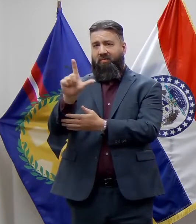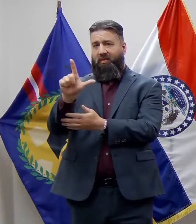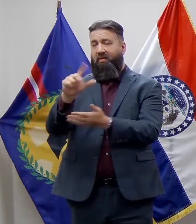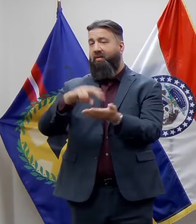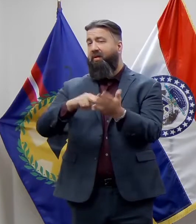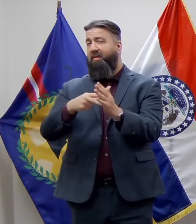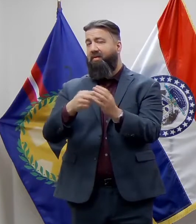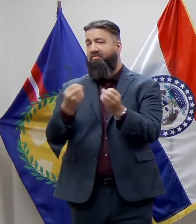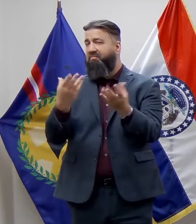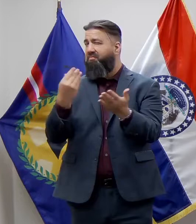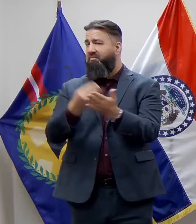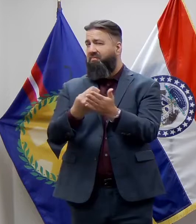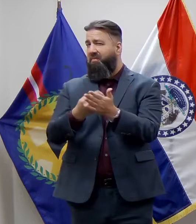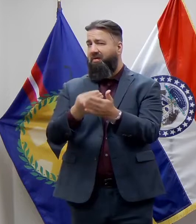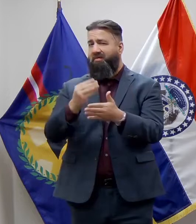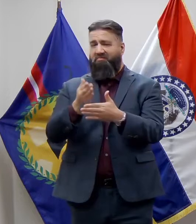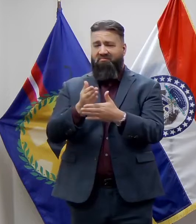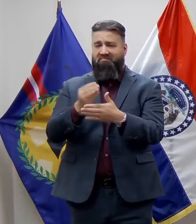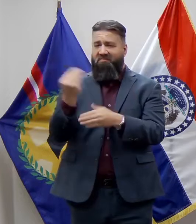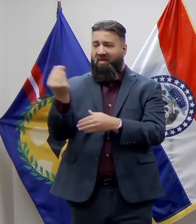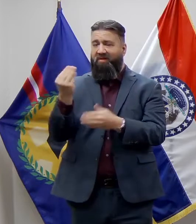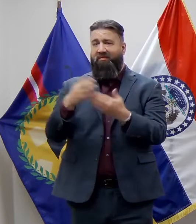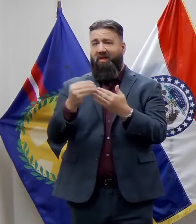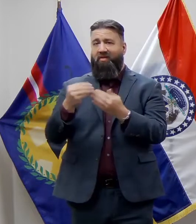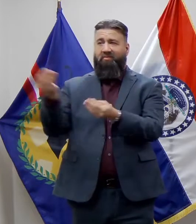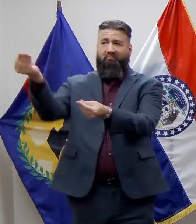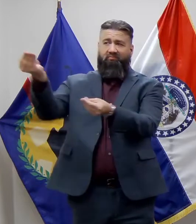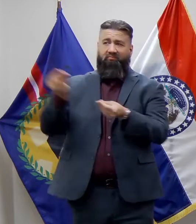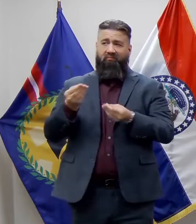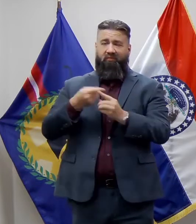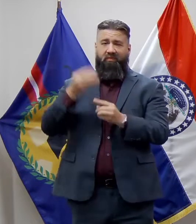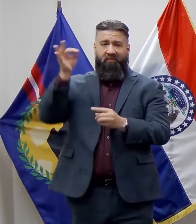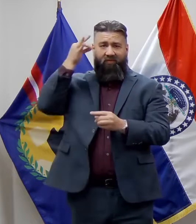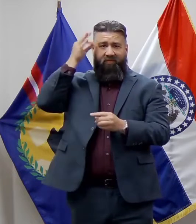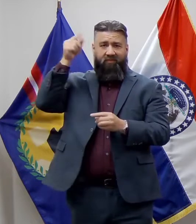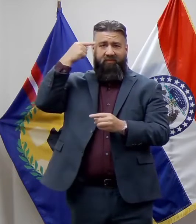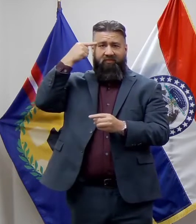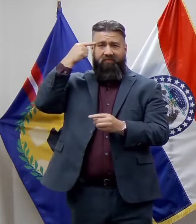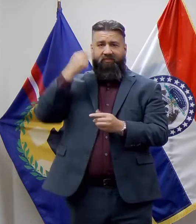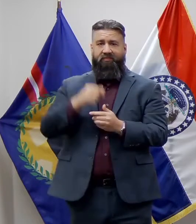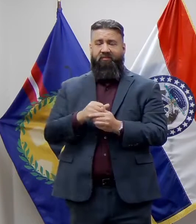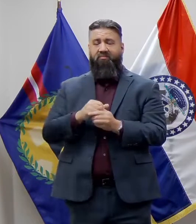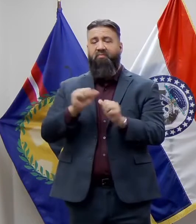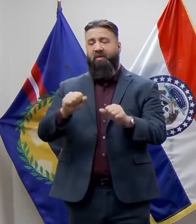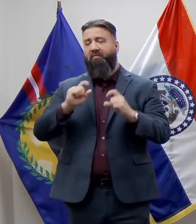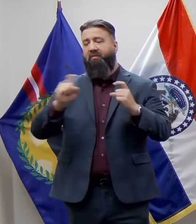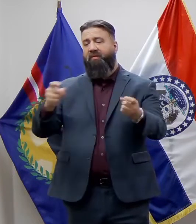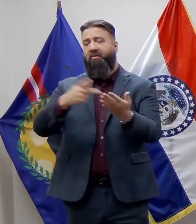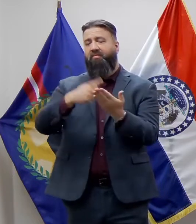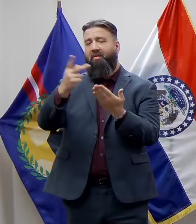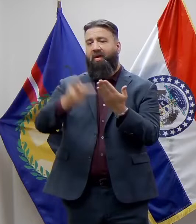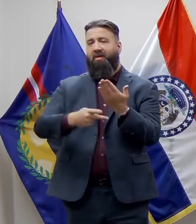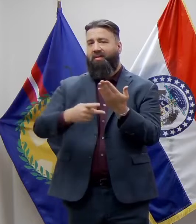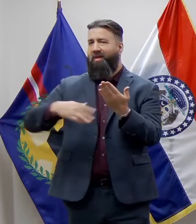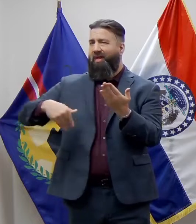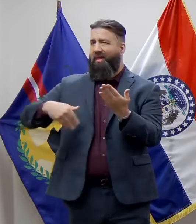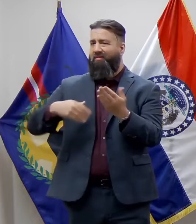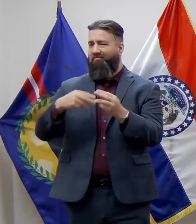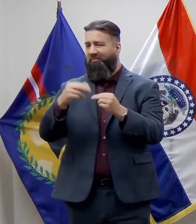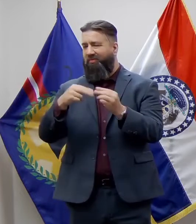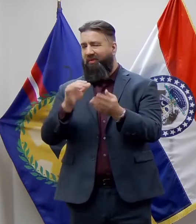a long list of projects that have not had funding until now. And those projects will create hundreds of